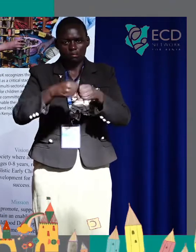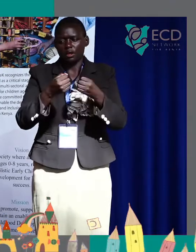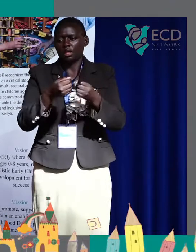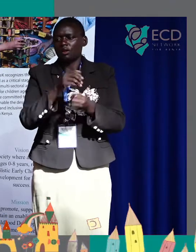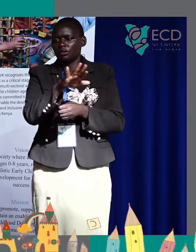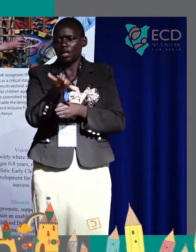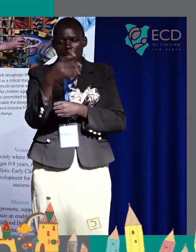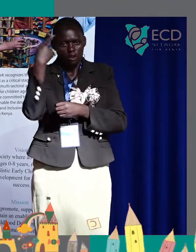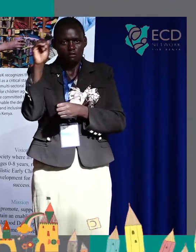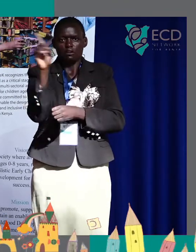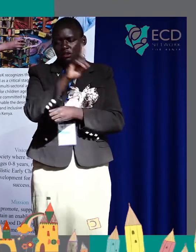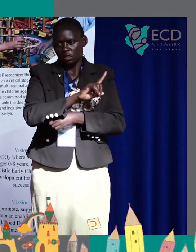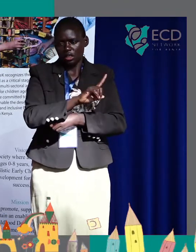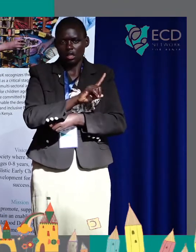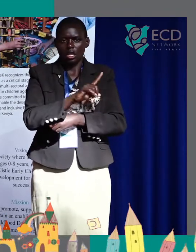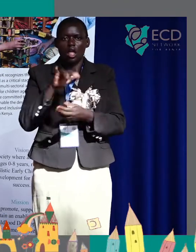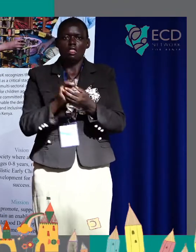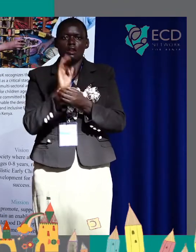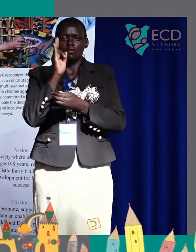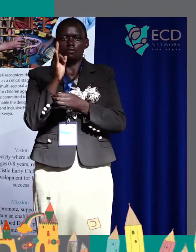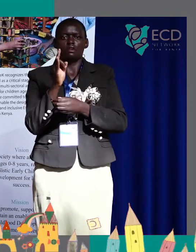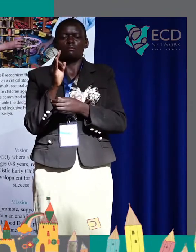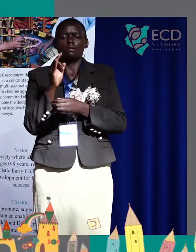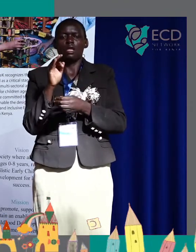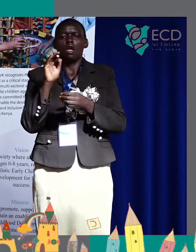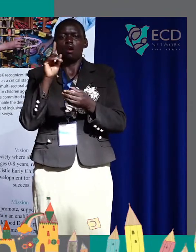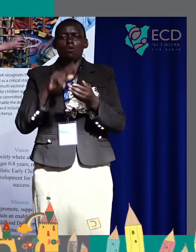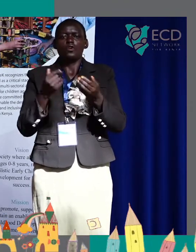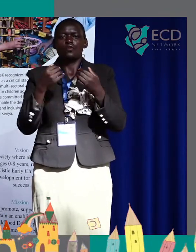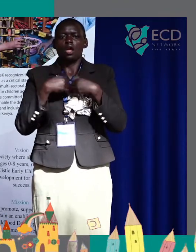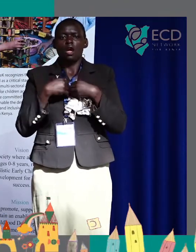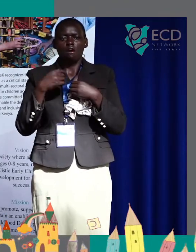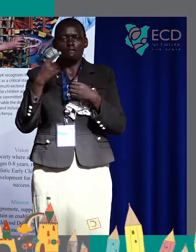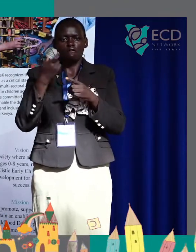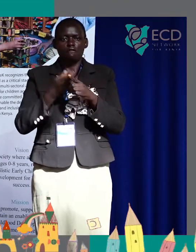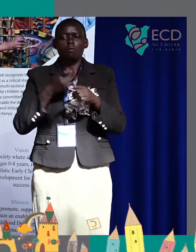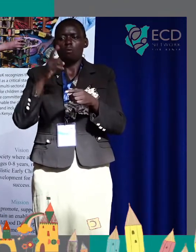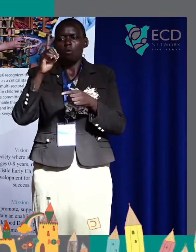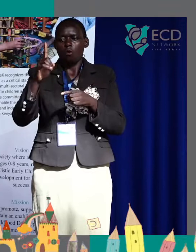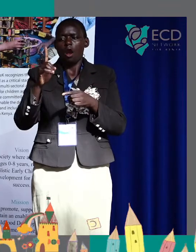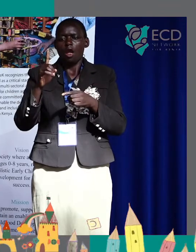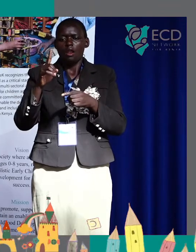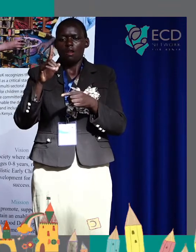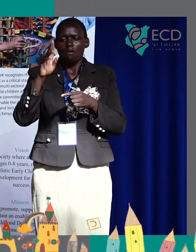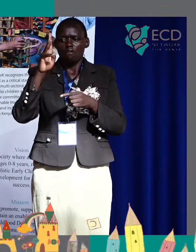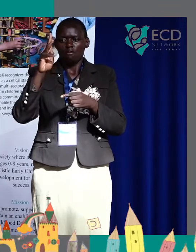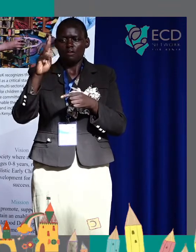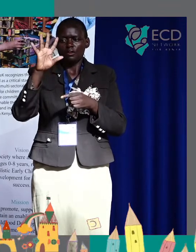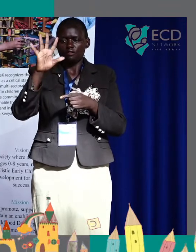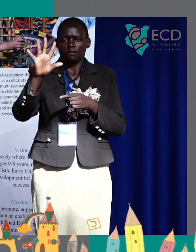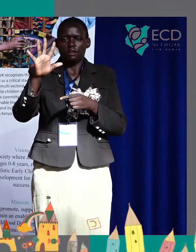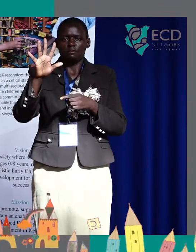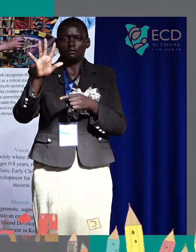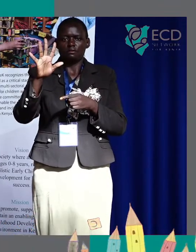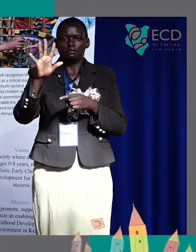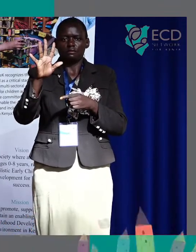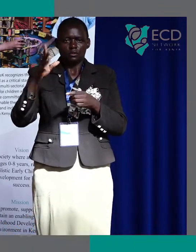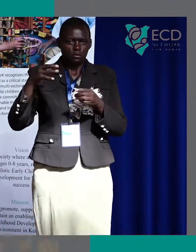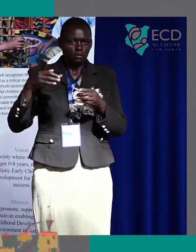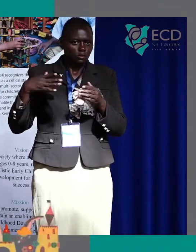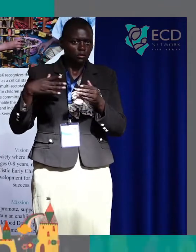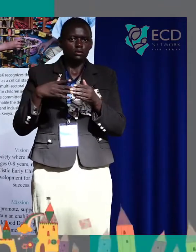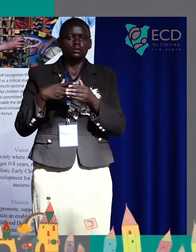session for the day. And this will be one that will run from 1:45 or 1:35 or thereabouts